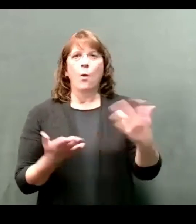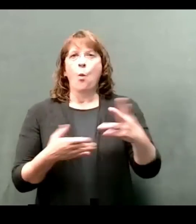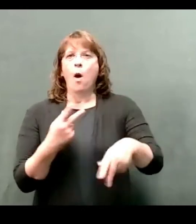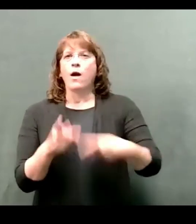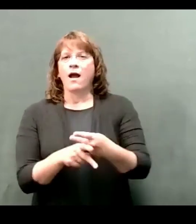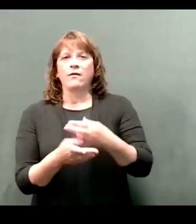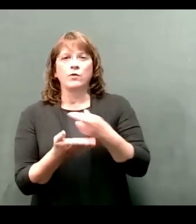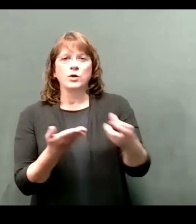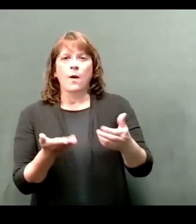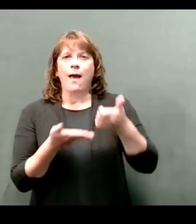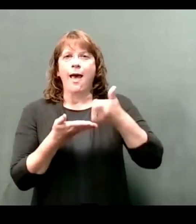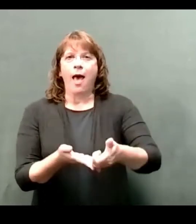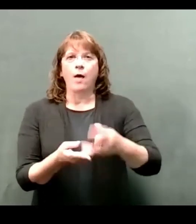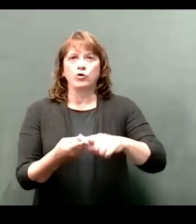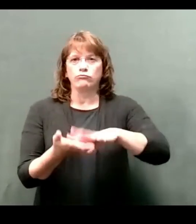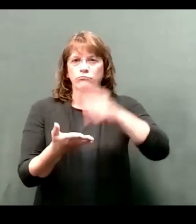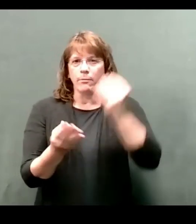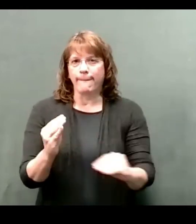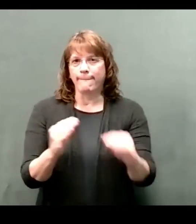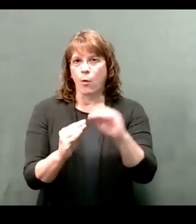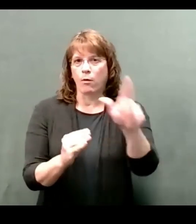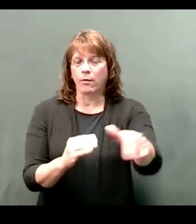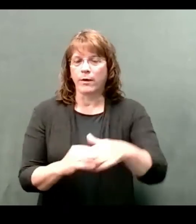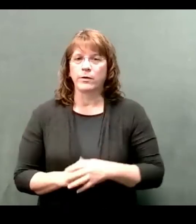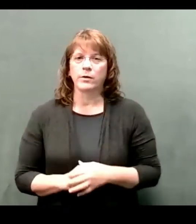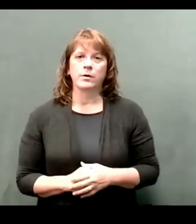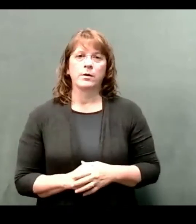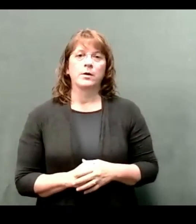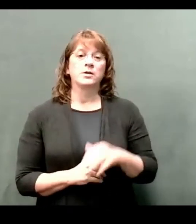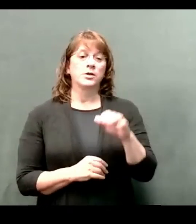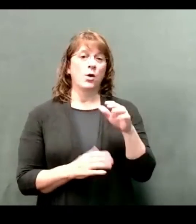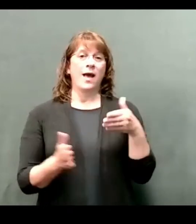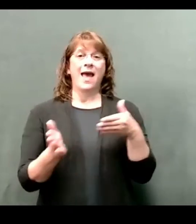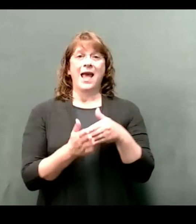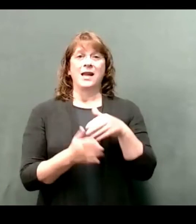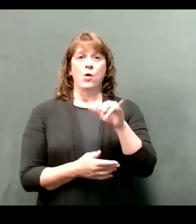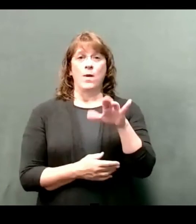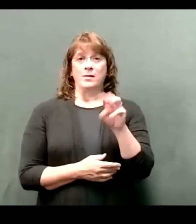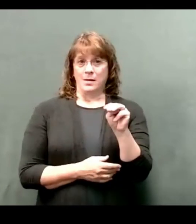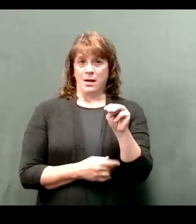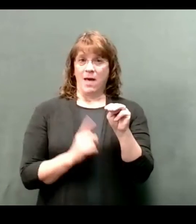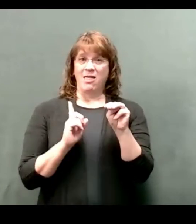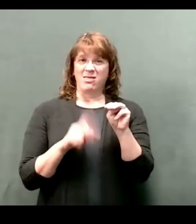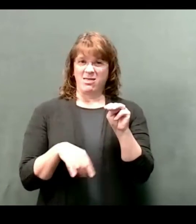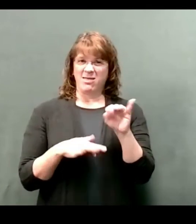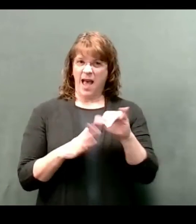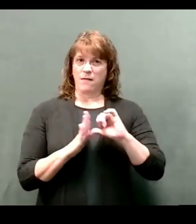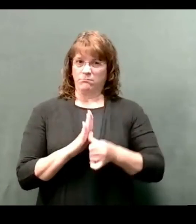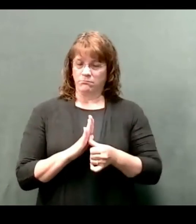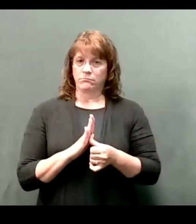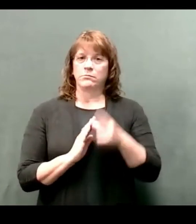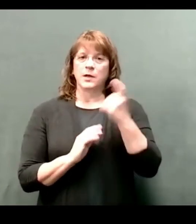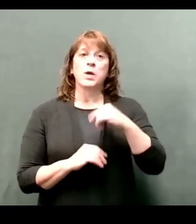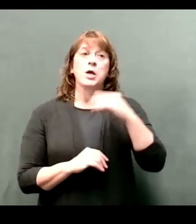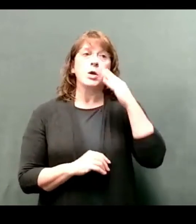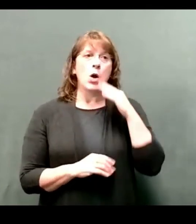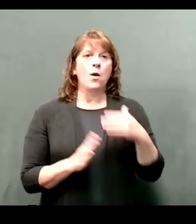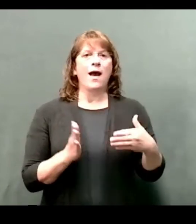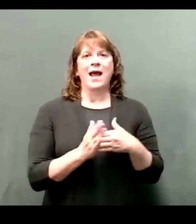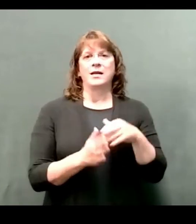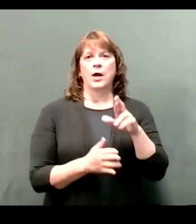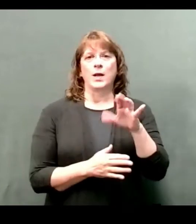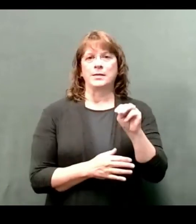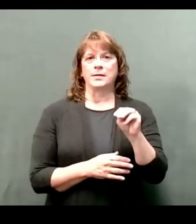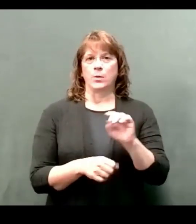learning. We highlighted anti-racism because we identified racism as one of the forms of oppression. And we know that anti-racism